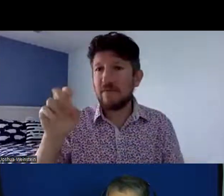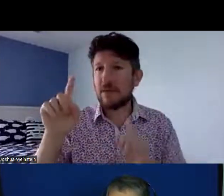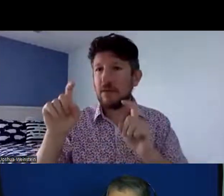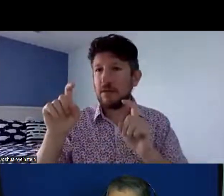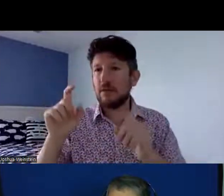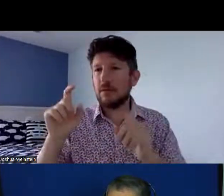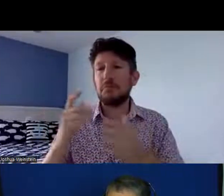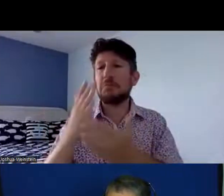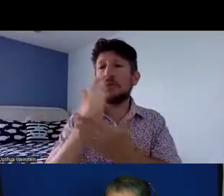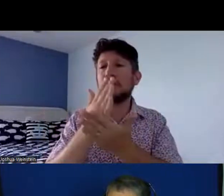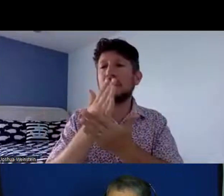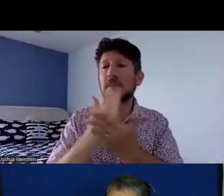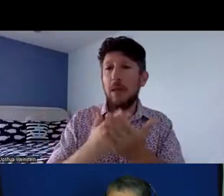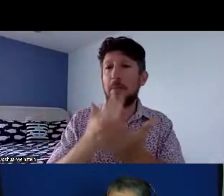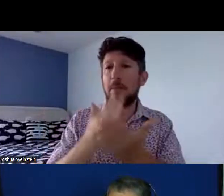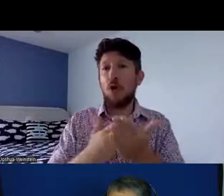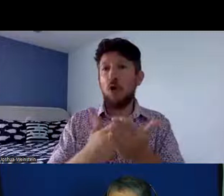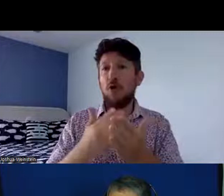behavior, cognitive,